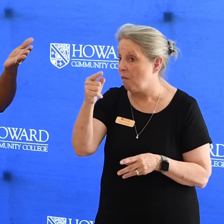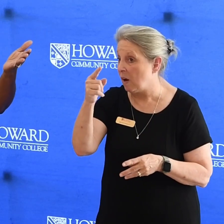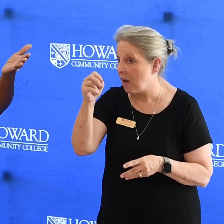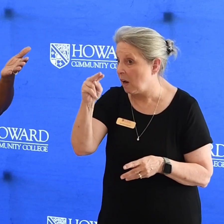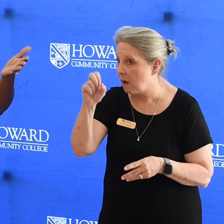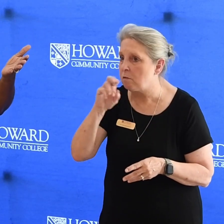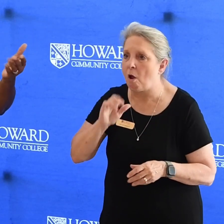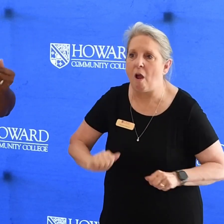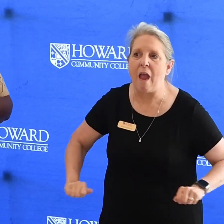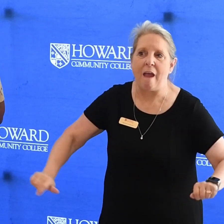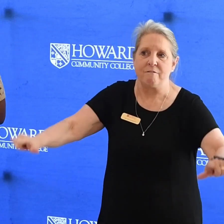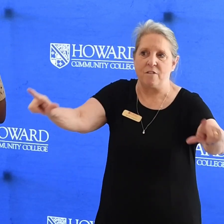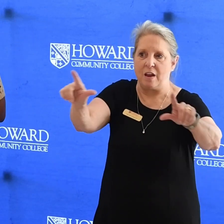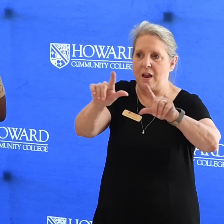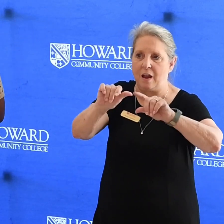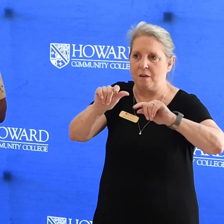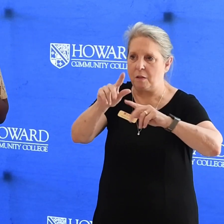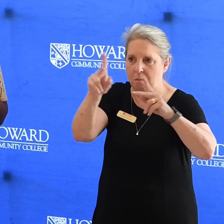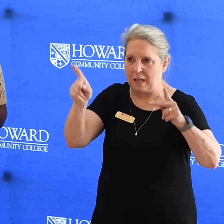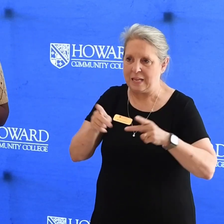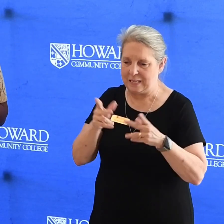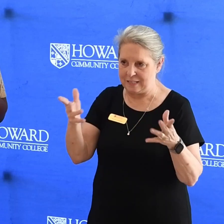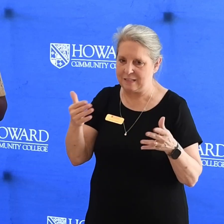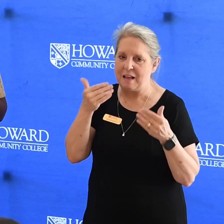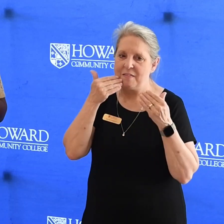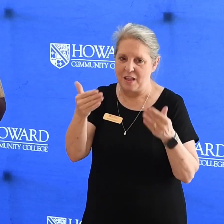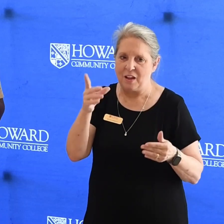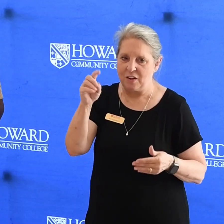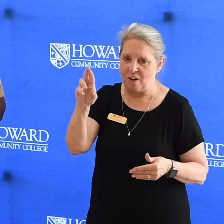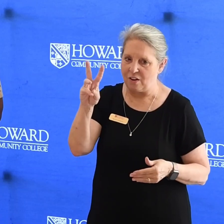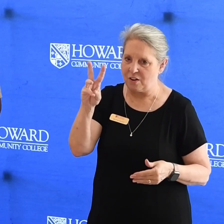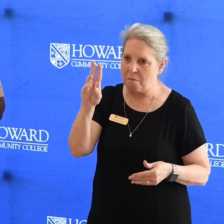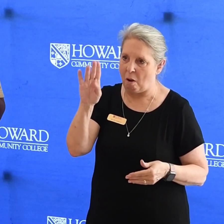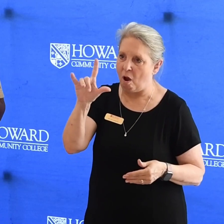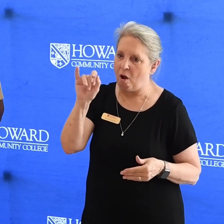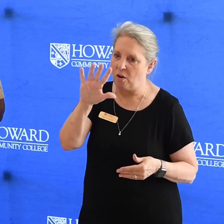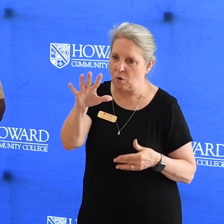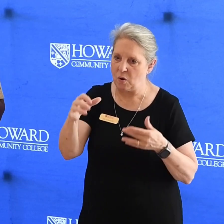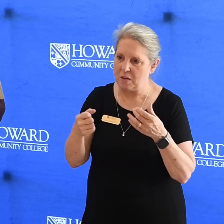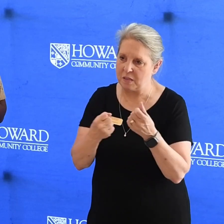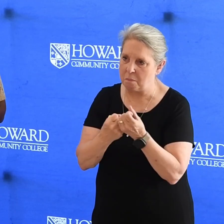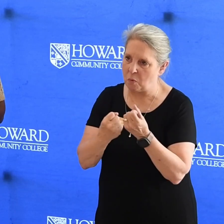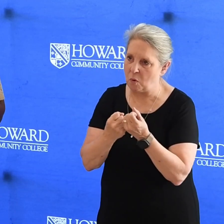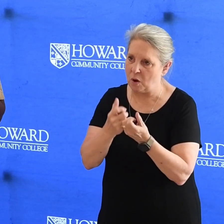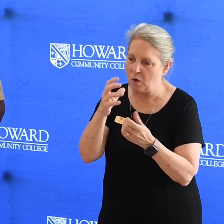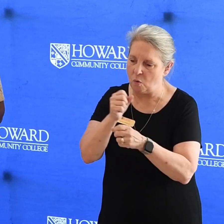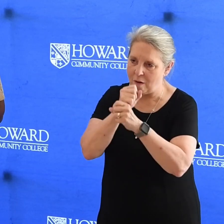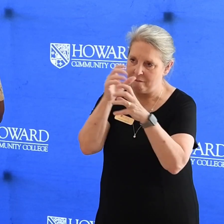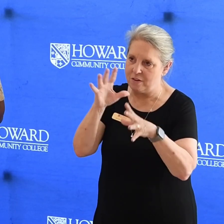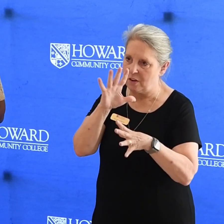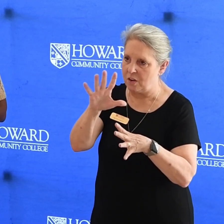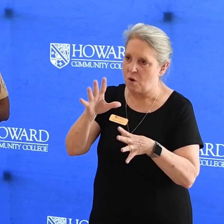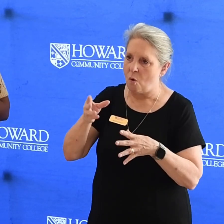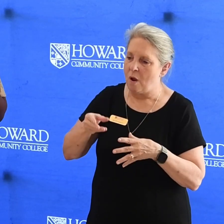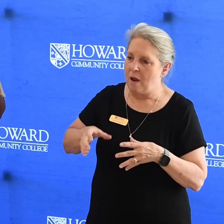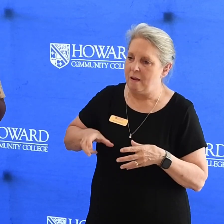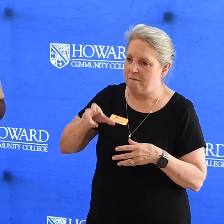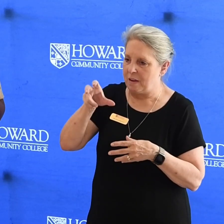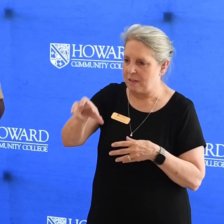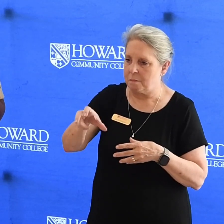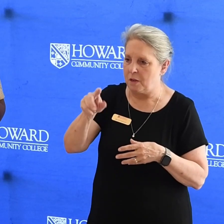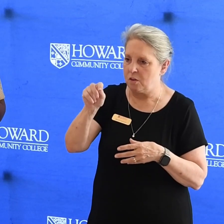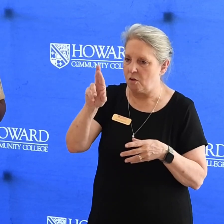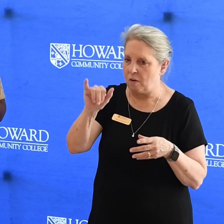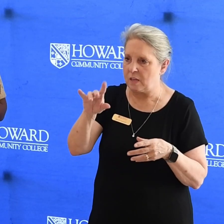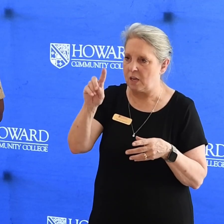are everywhere. Thank you, Dr. Ball, for your support, your vision, and your investment.